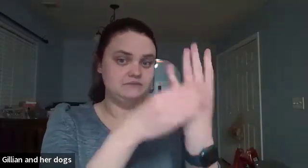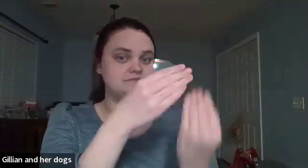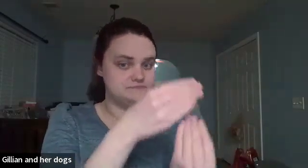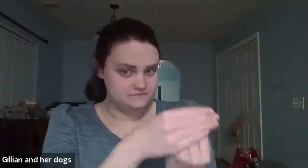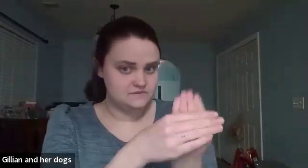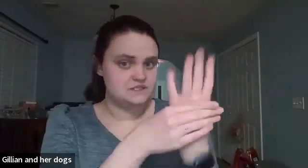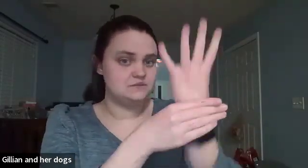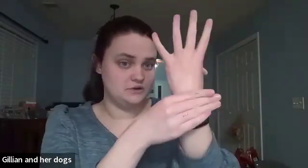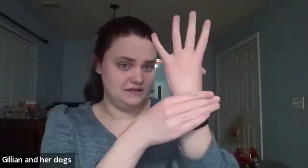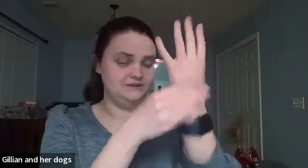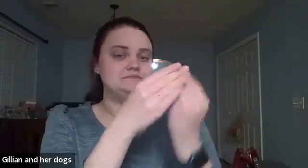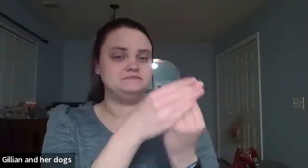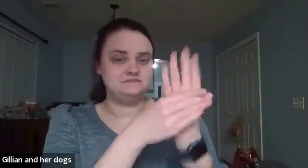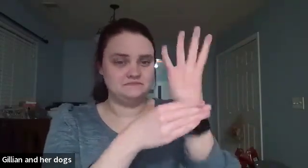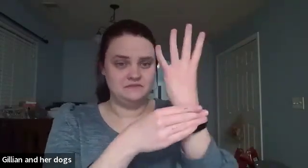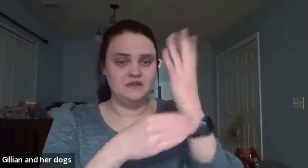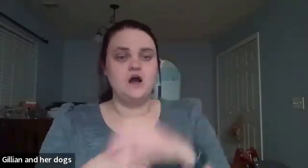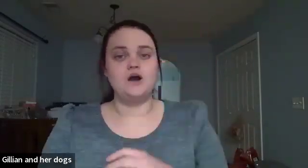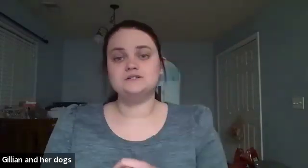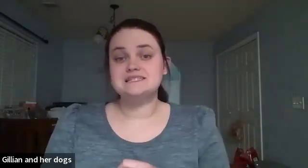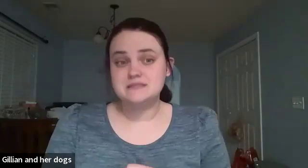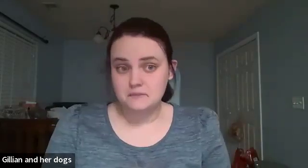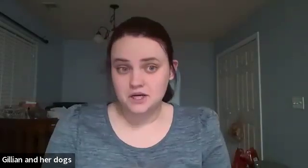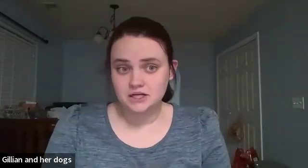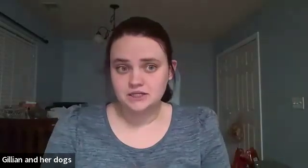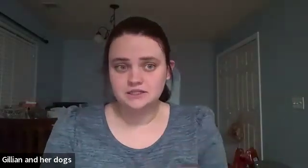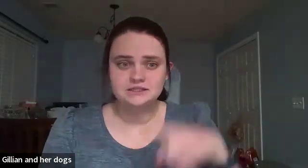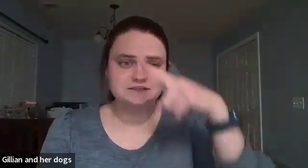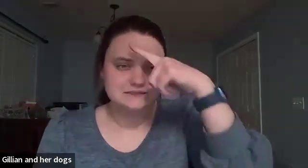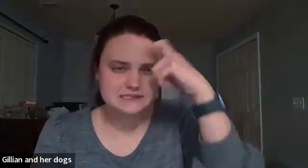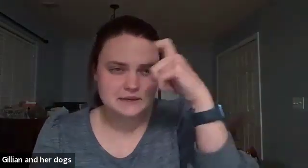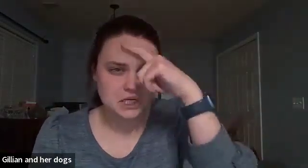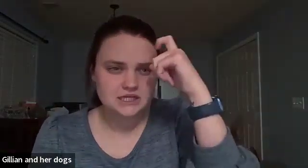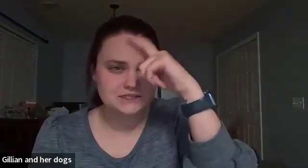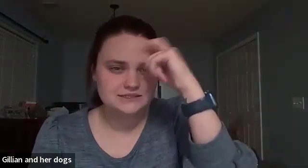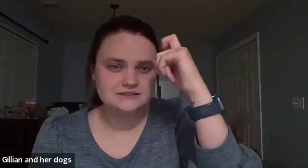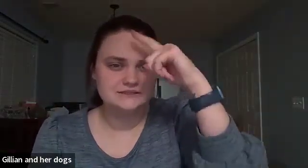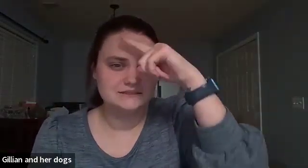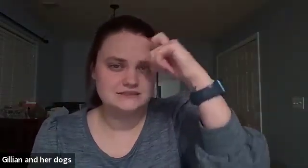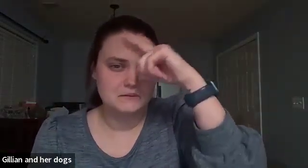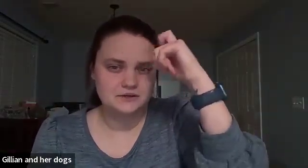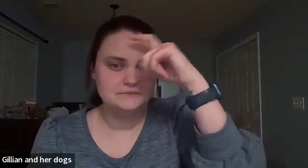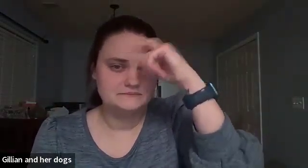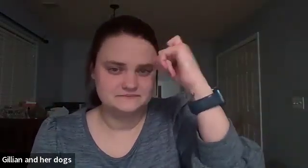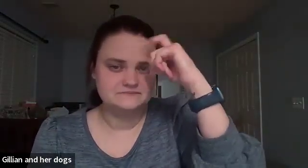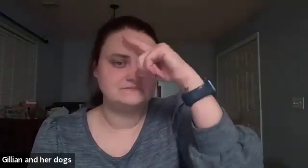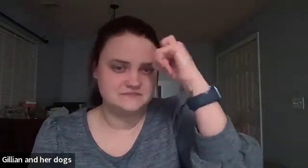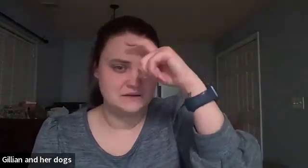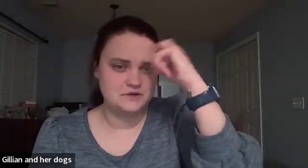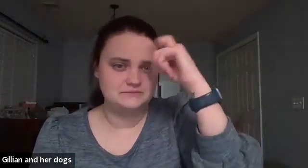spring, spring. Our summer, summer, summer,